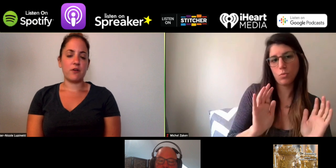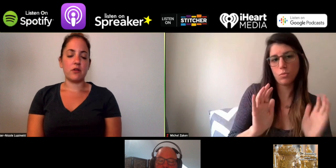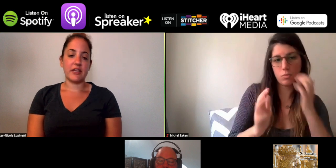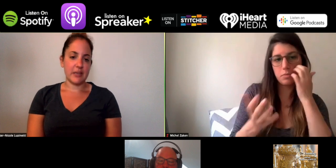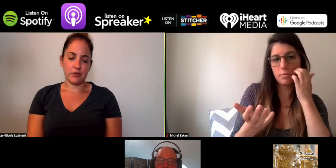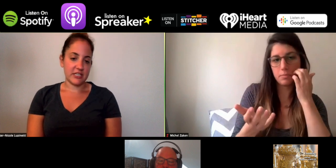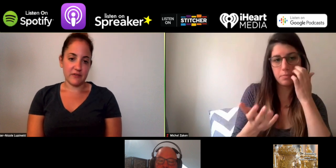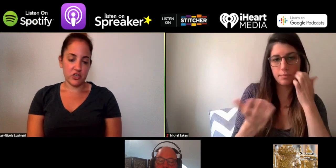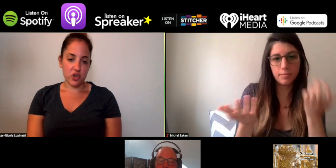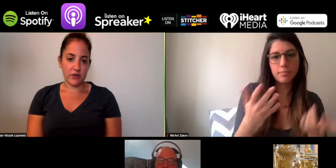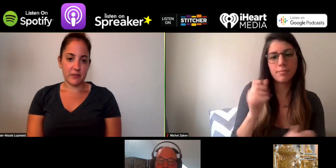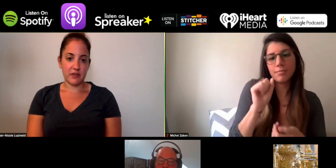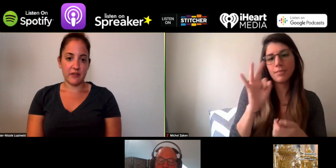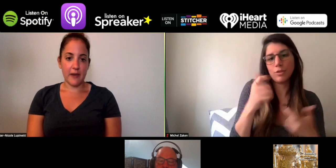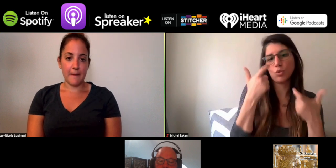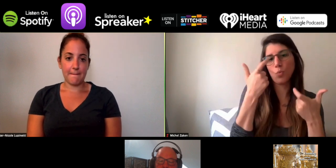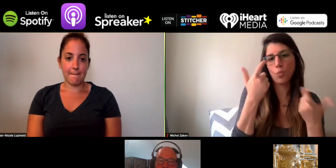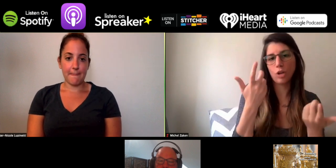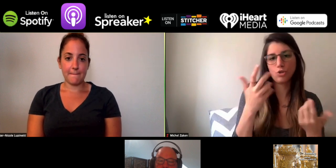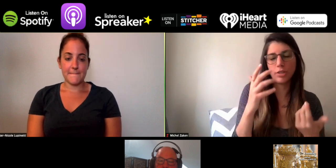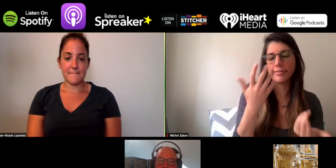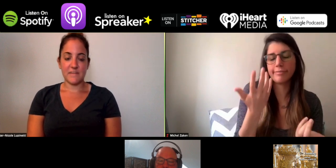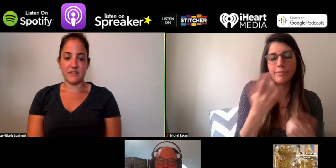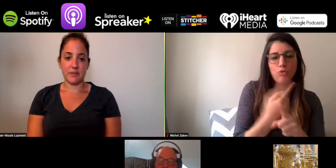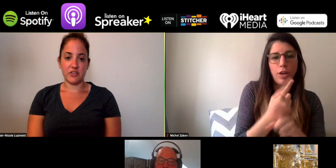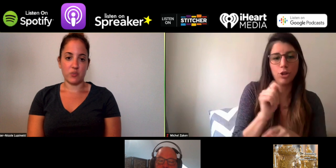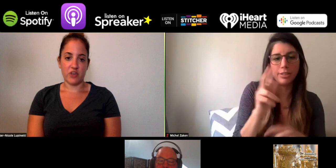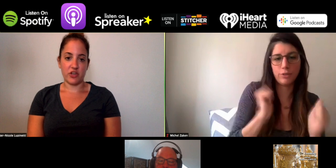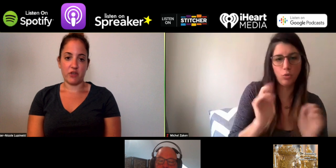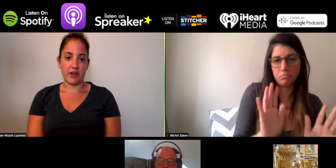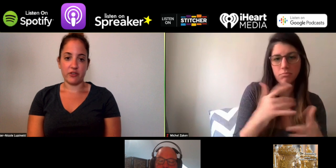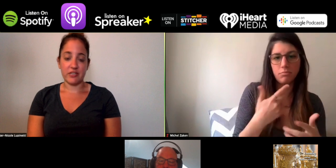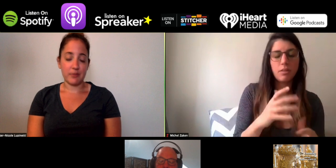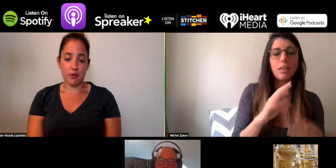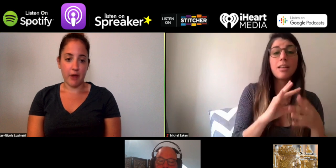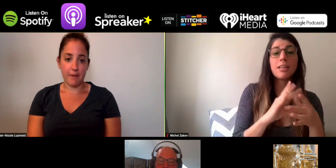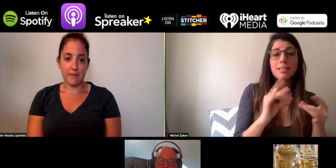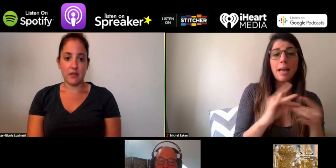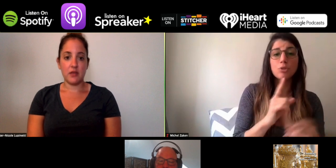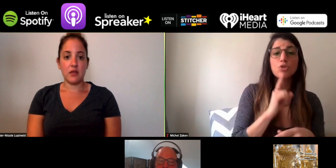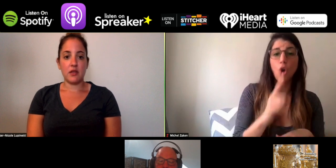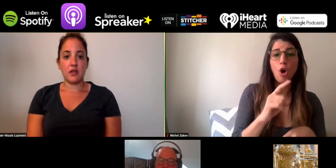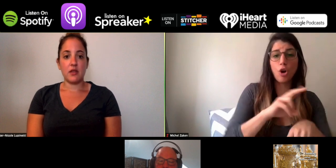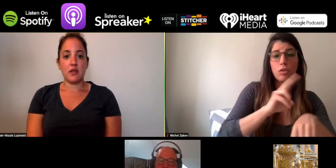like for example, a TV show or something like that, if somebody's just watching a regular TV program,